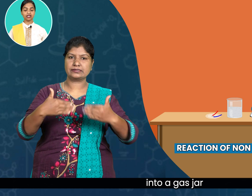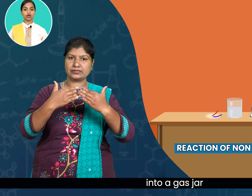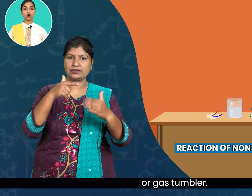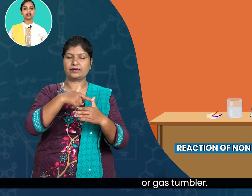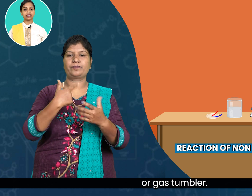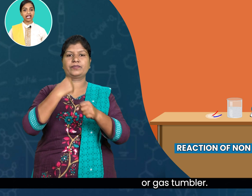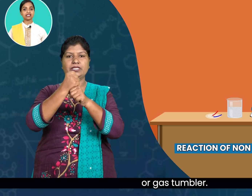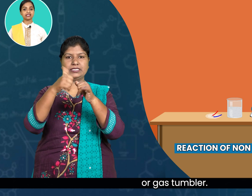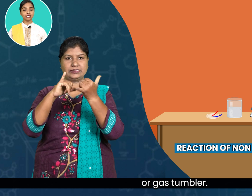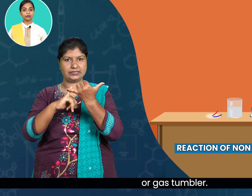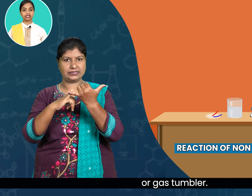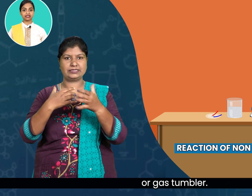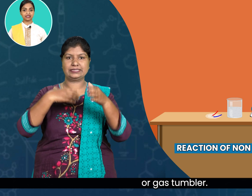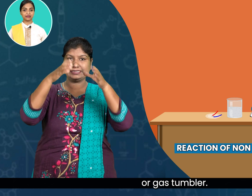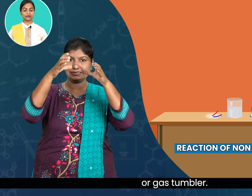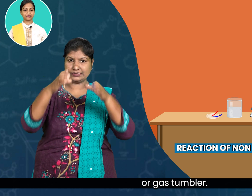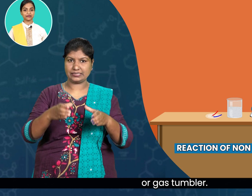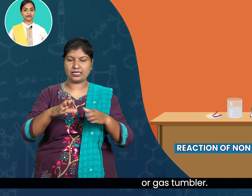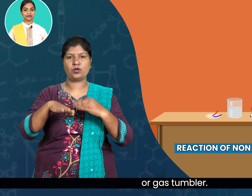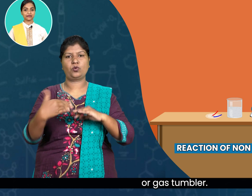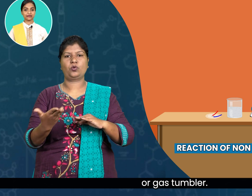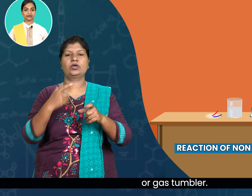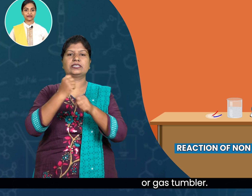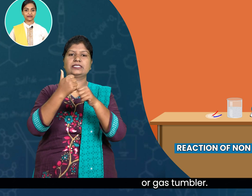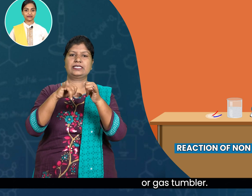jar or gas tumbler.